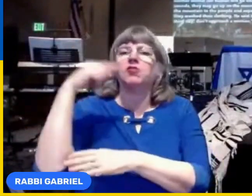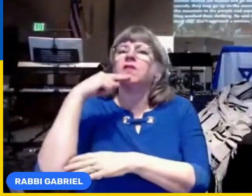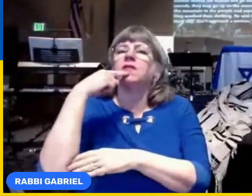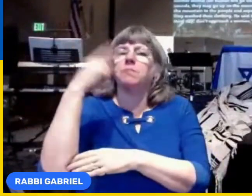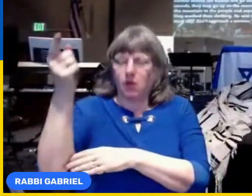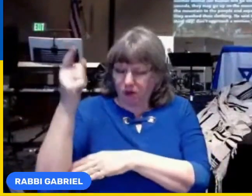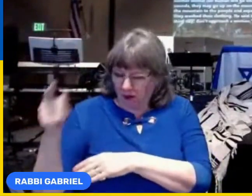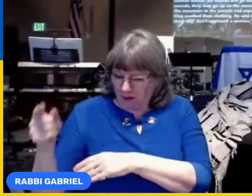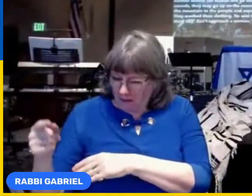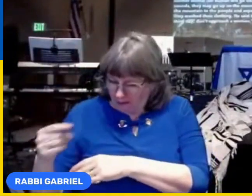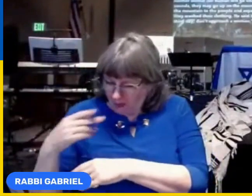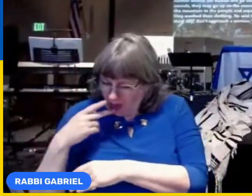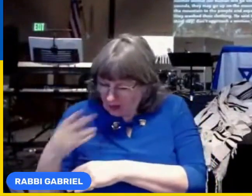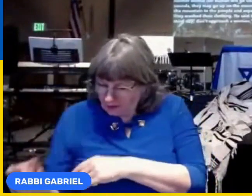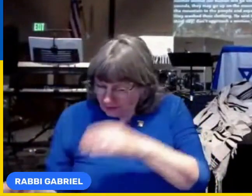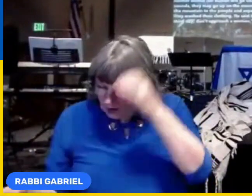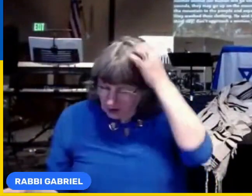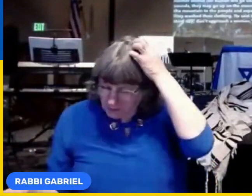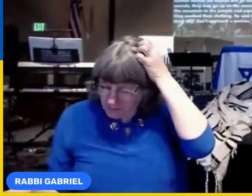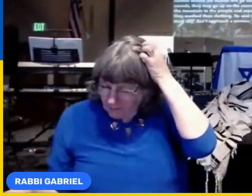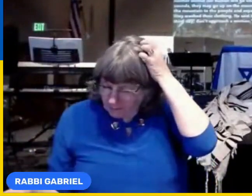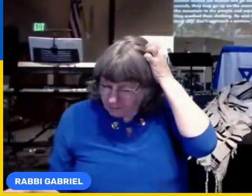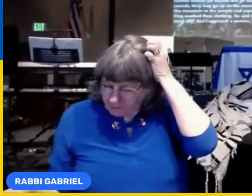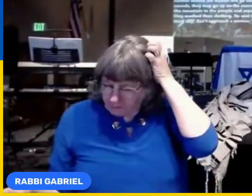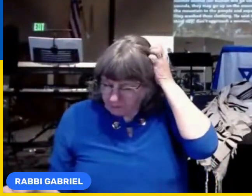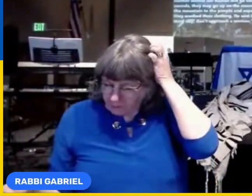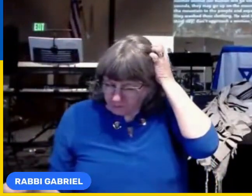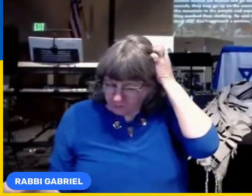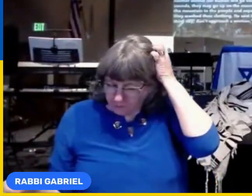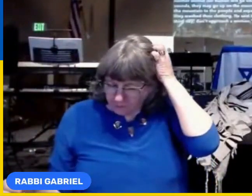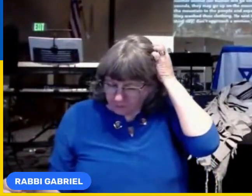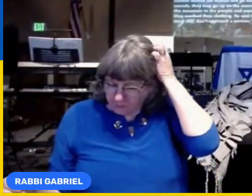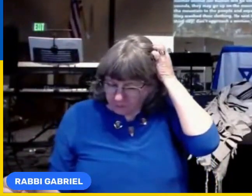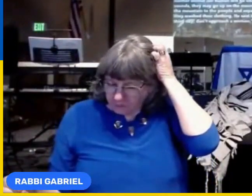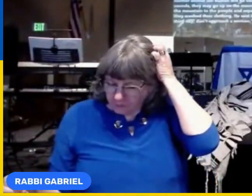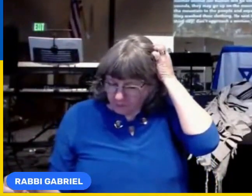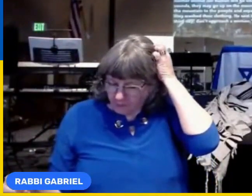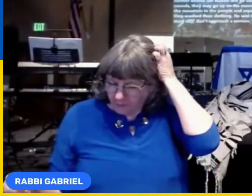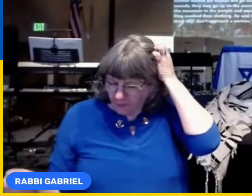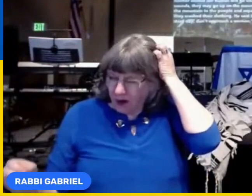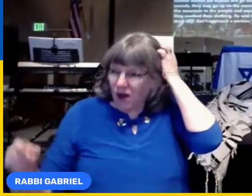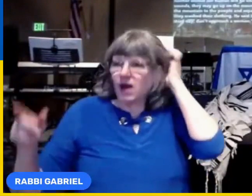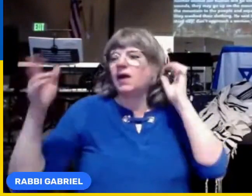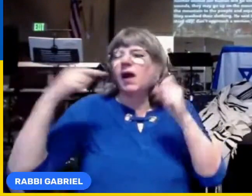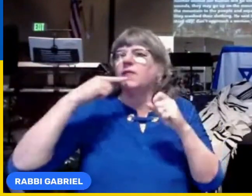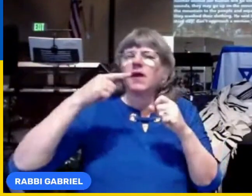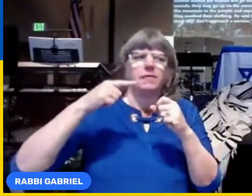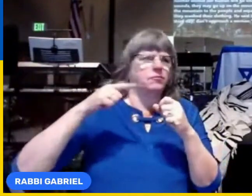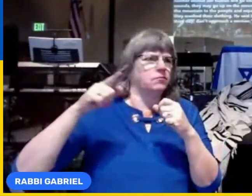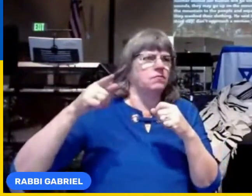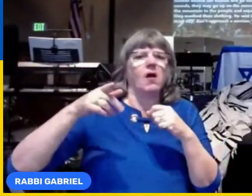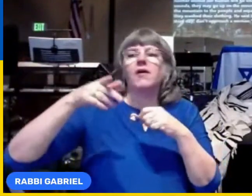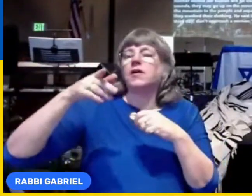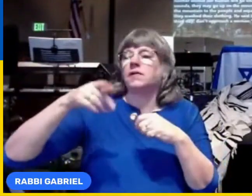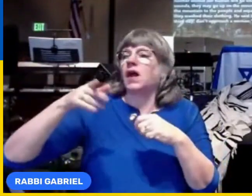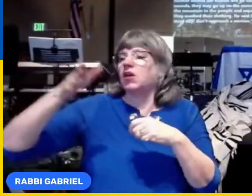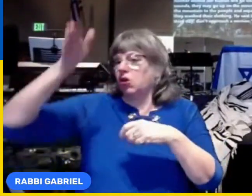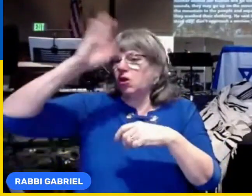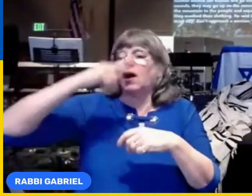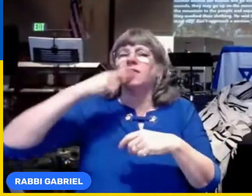Adonai came down onto Mount Sinai to the top of the mountain. Then Adonai called Moshe to the top of the mountain, and Moshe went up.